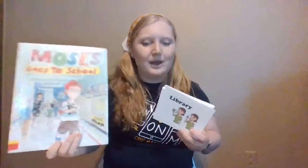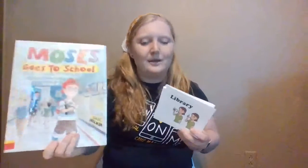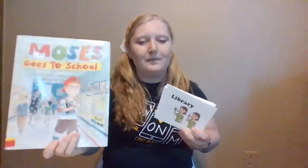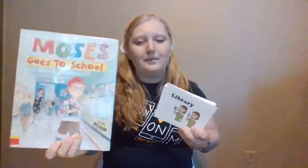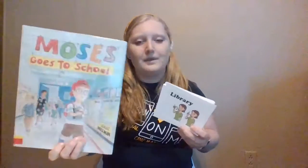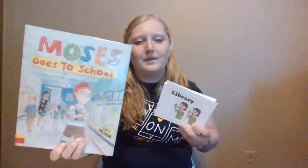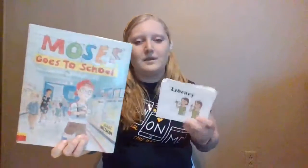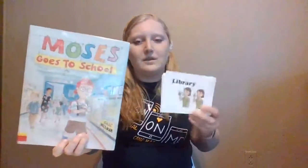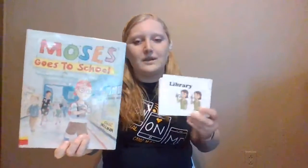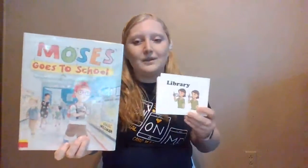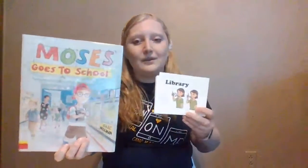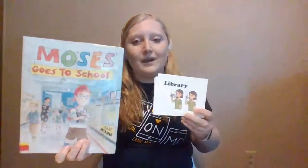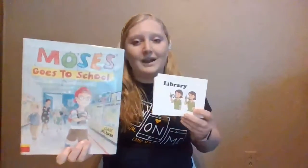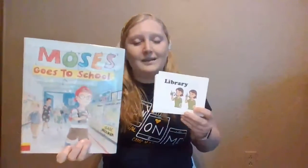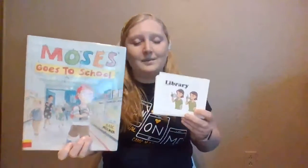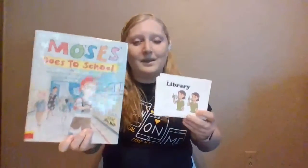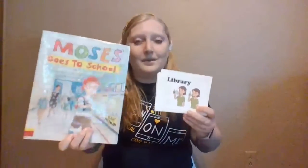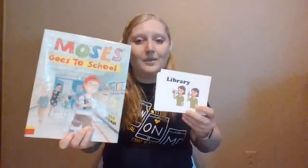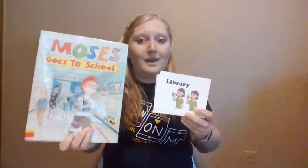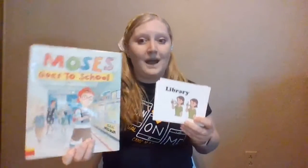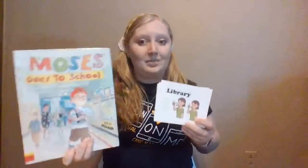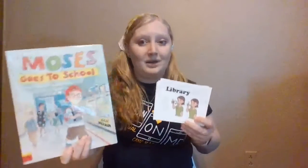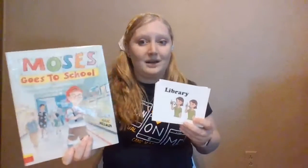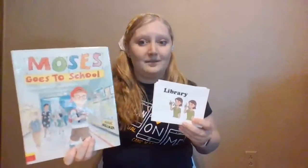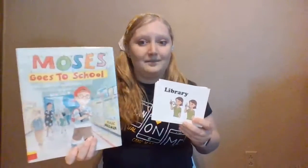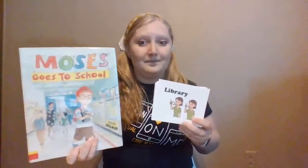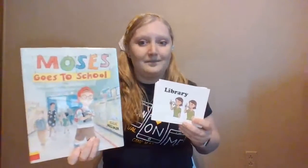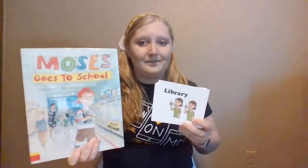well. So see if you can find something from the library.